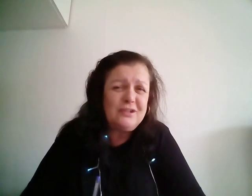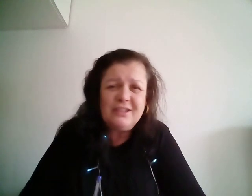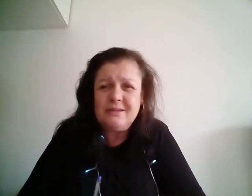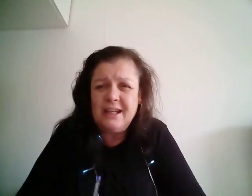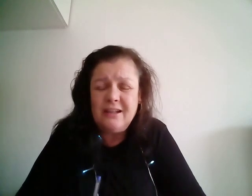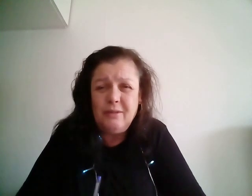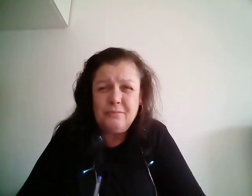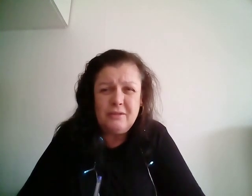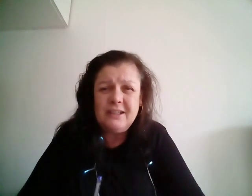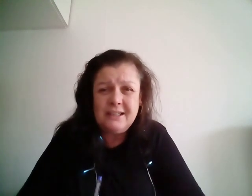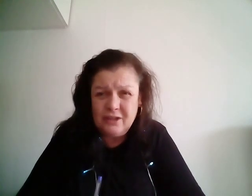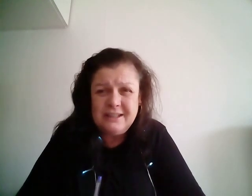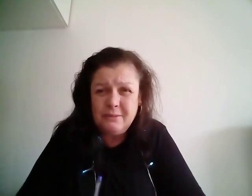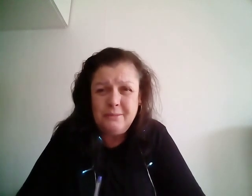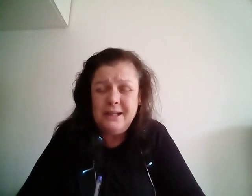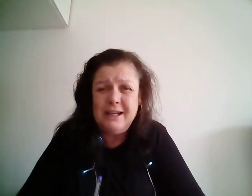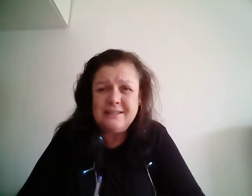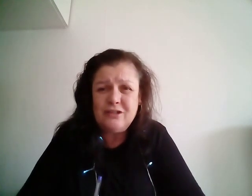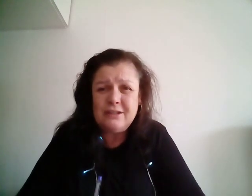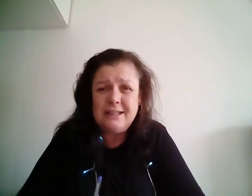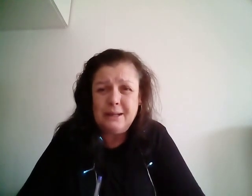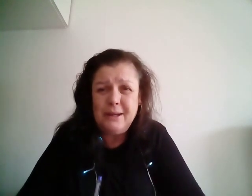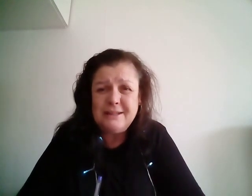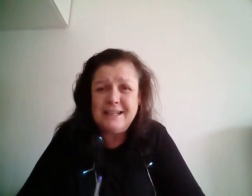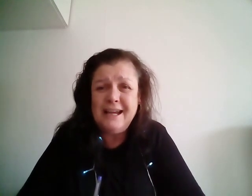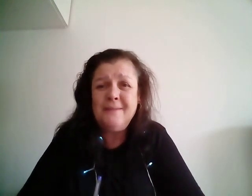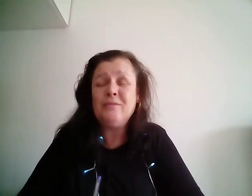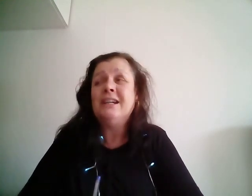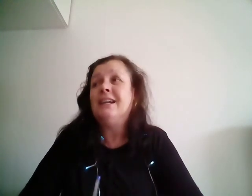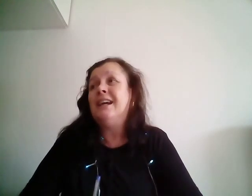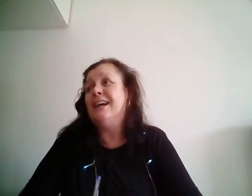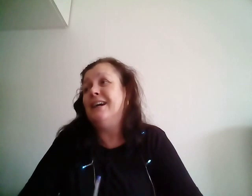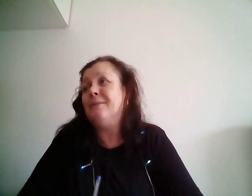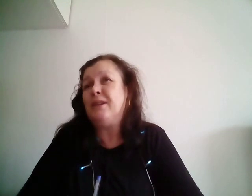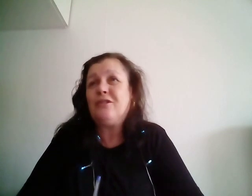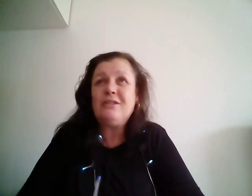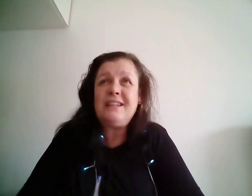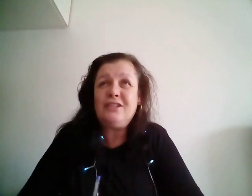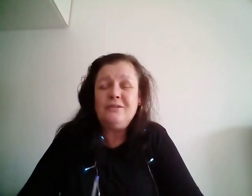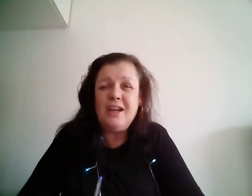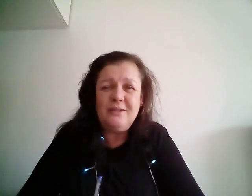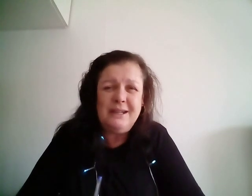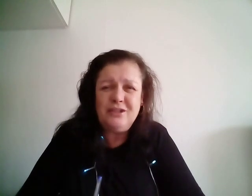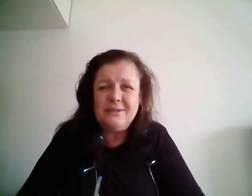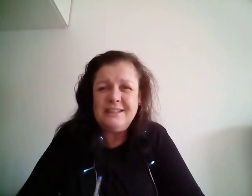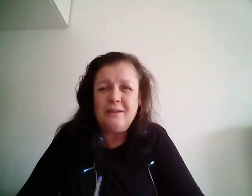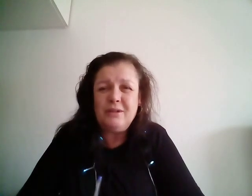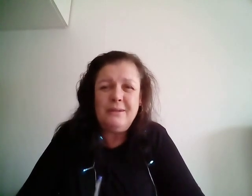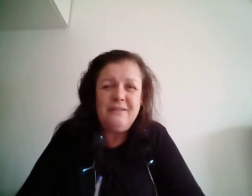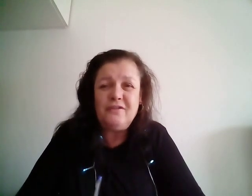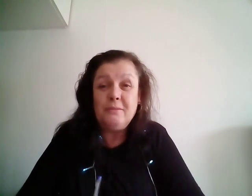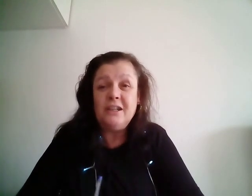just think I'm off my rocker. Do you see what I mean? My delicious little babies, okay? But of course they do know me. Do you understand what I mean? For most,